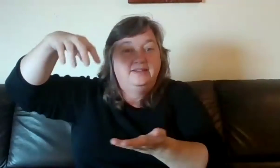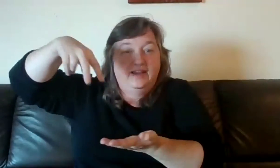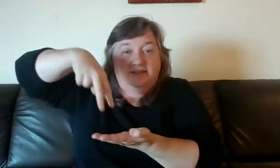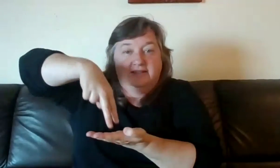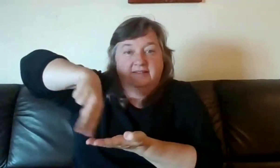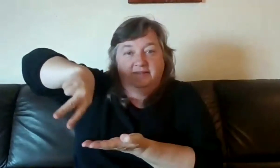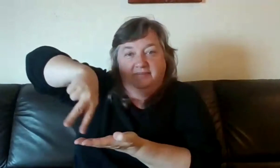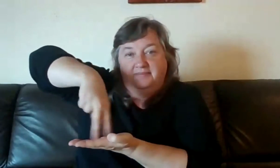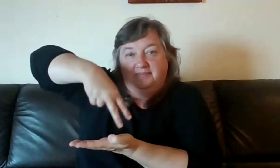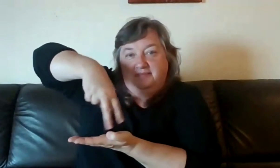Dance.